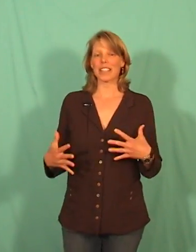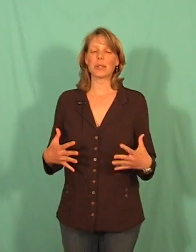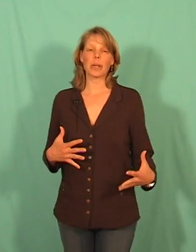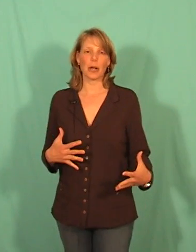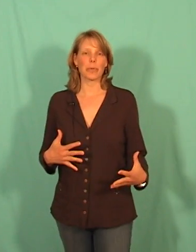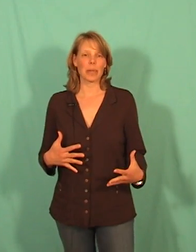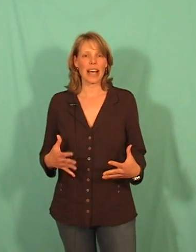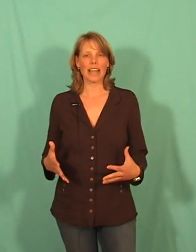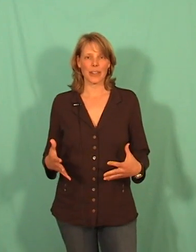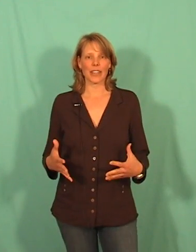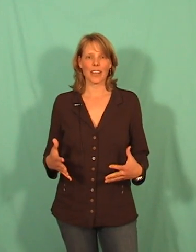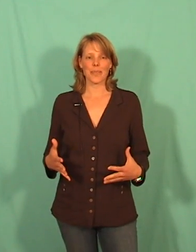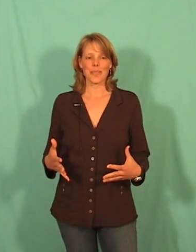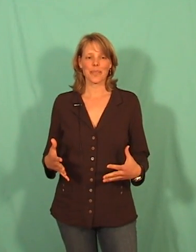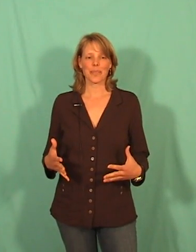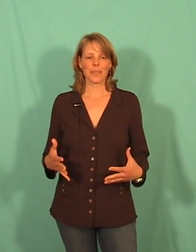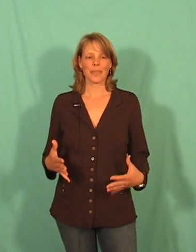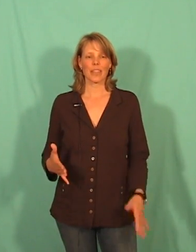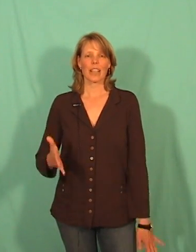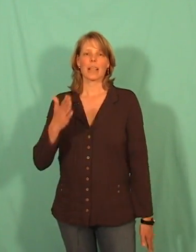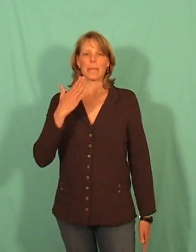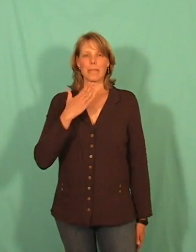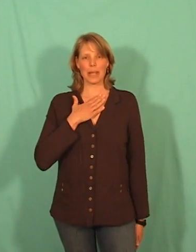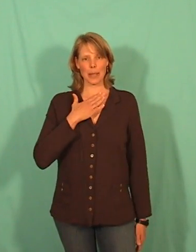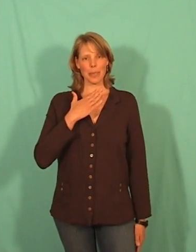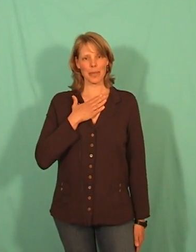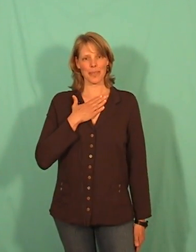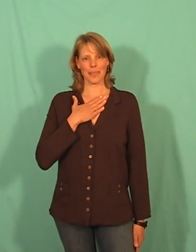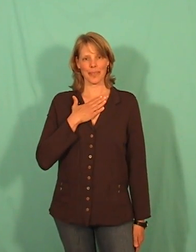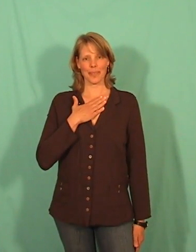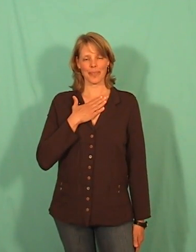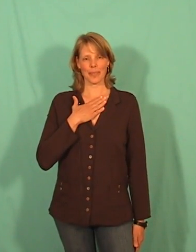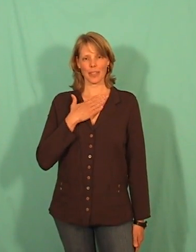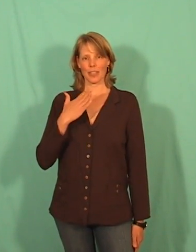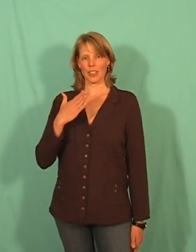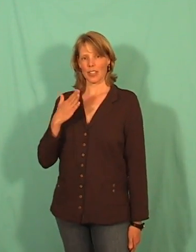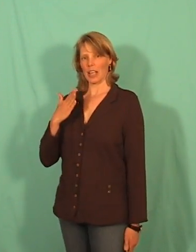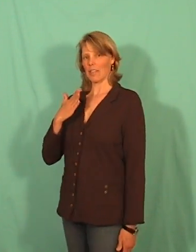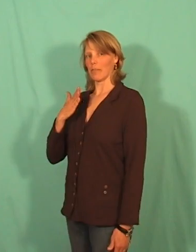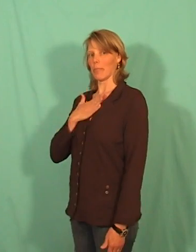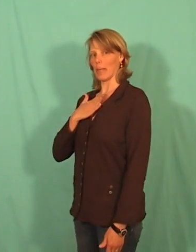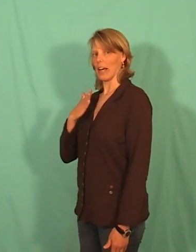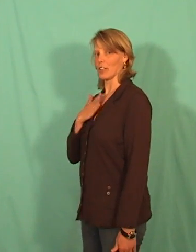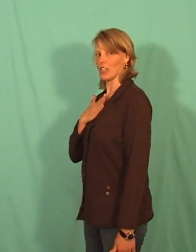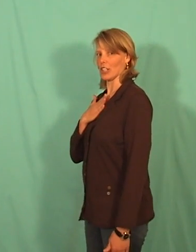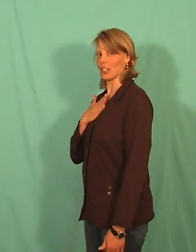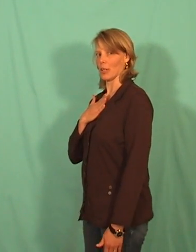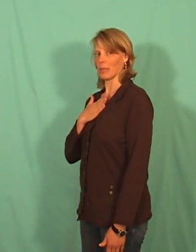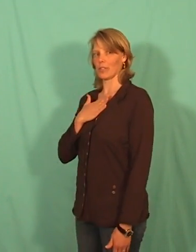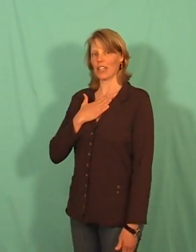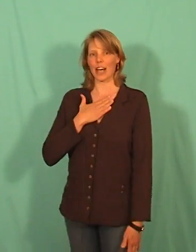that will help you in that area. Bib, just kind of pat your chest a couple of